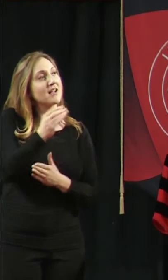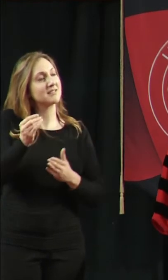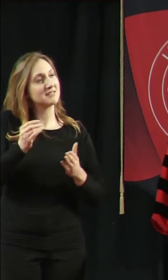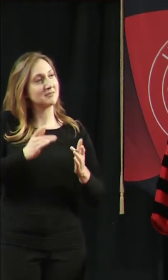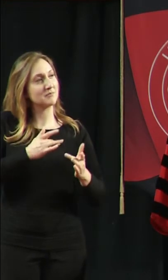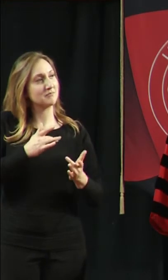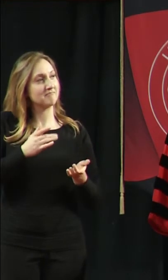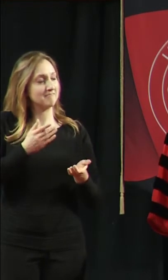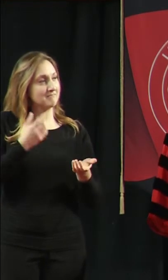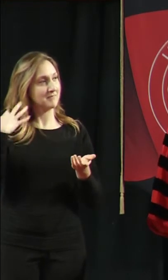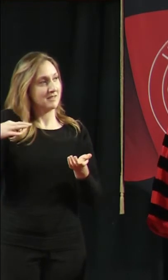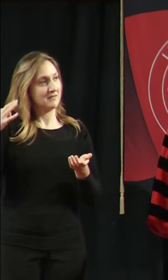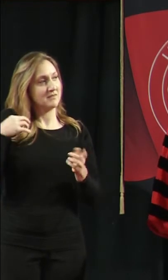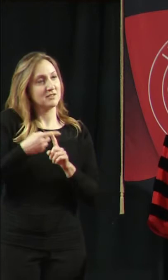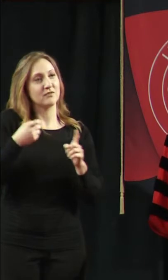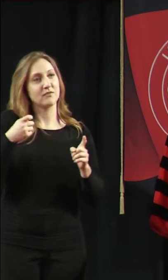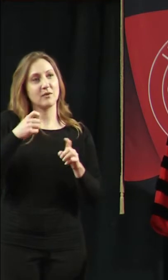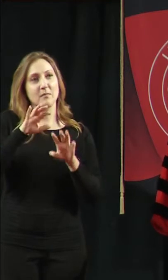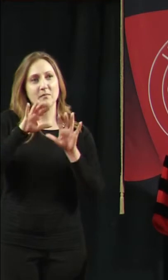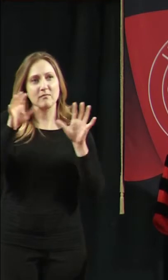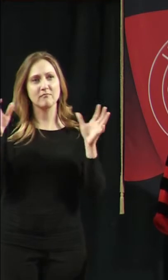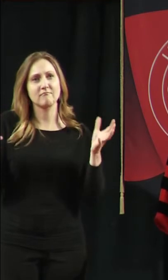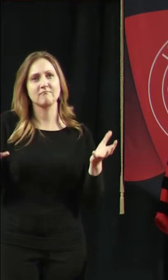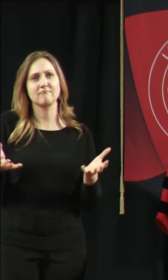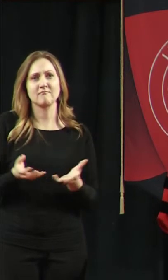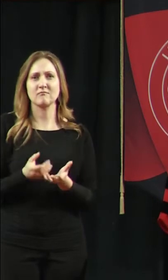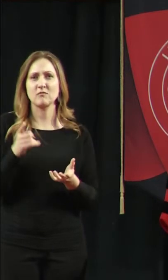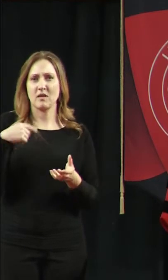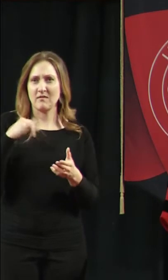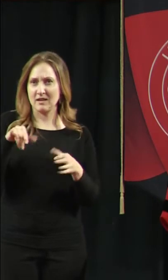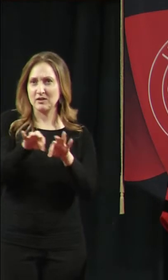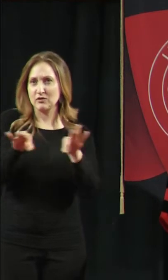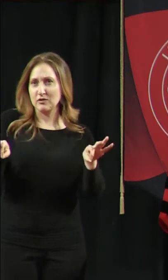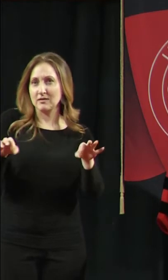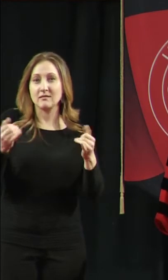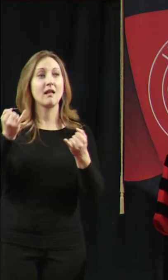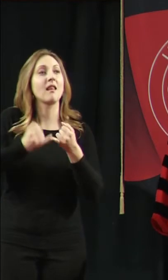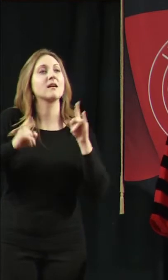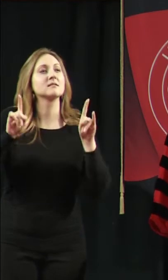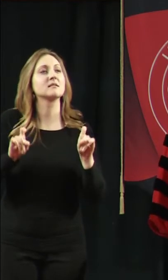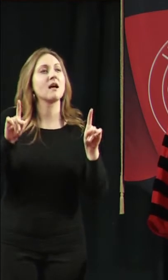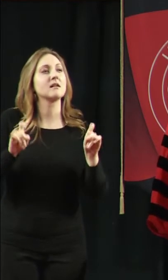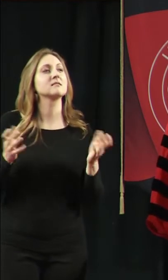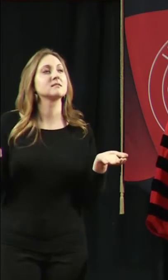that throughout the world pertain to those degrees. Now your last test.